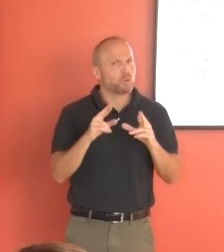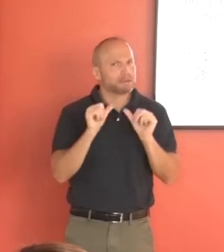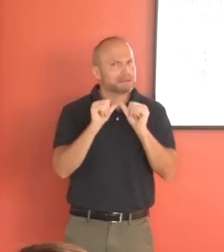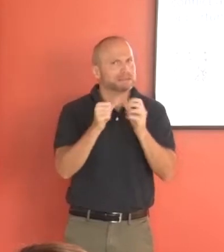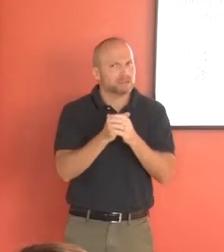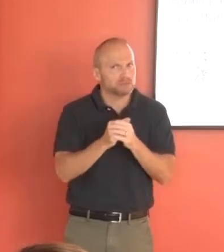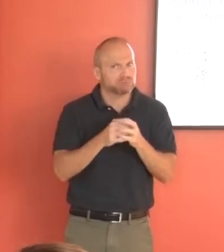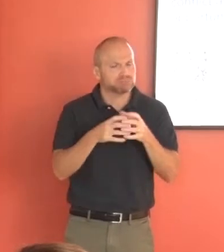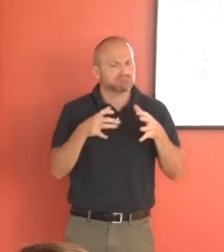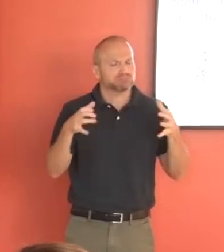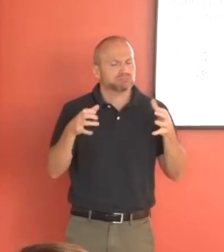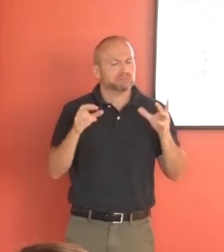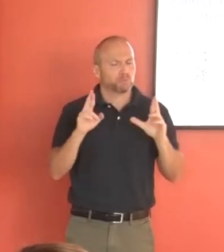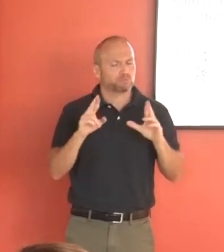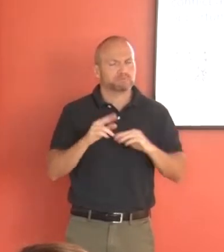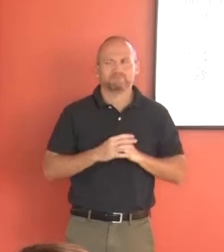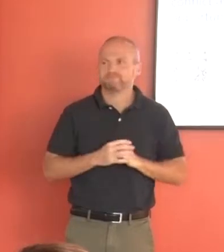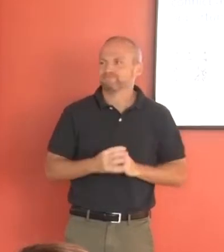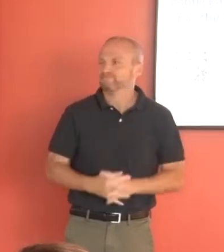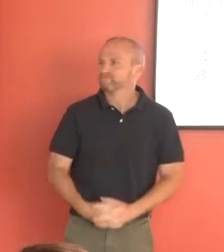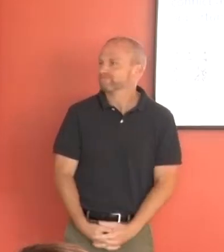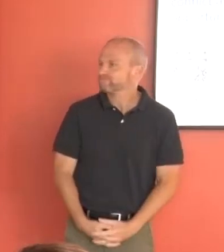that.